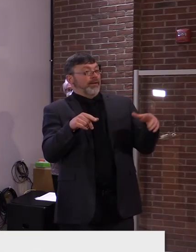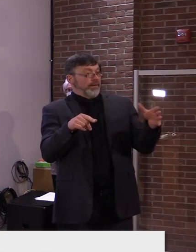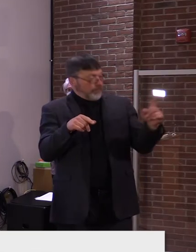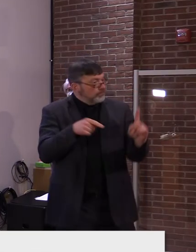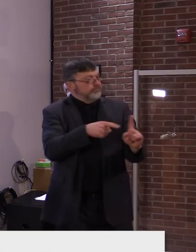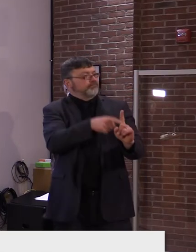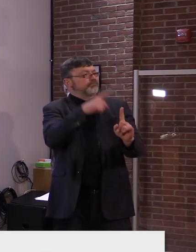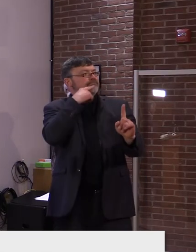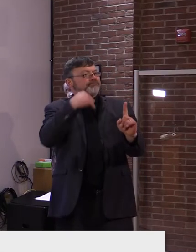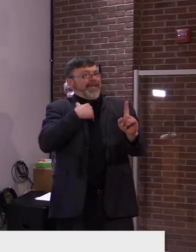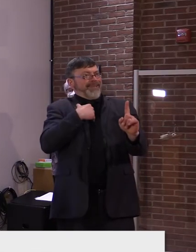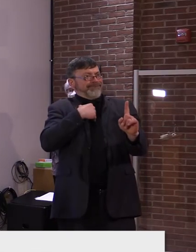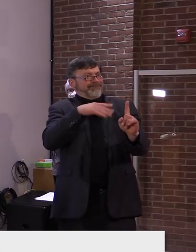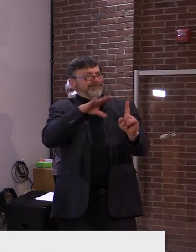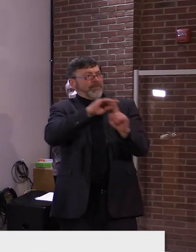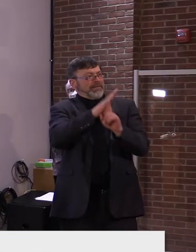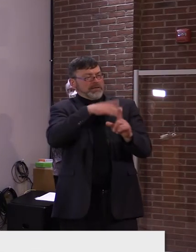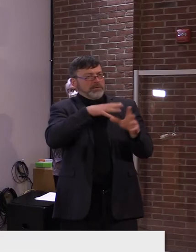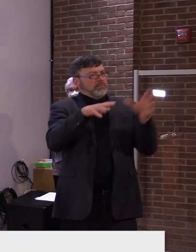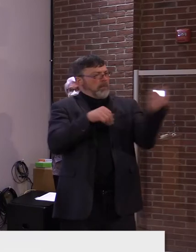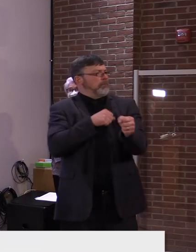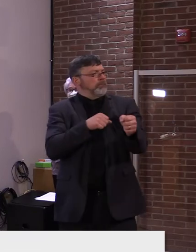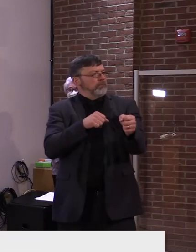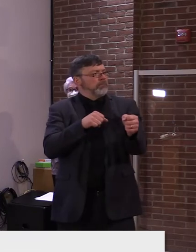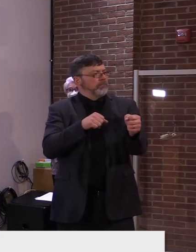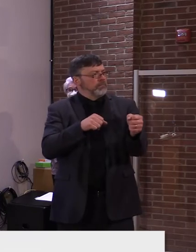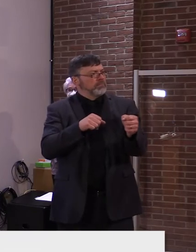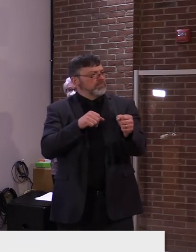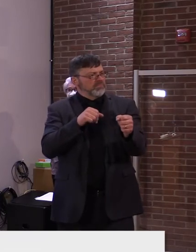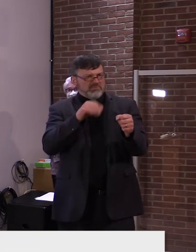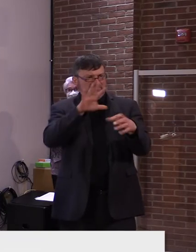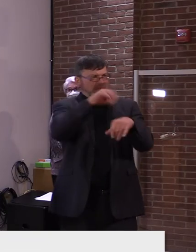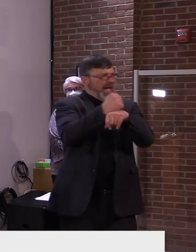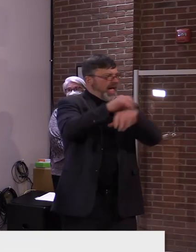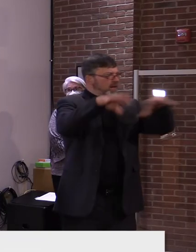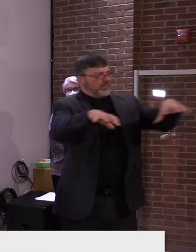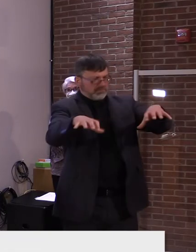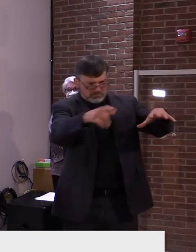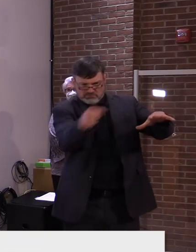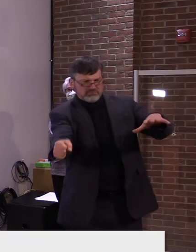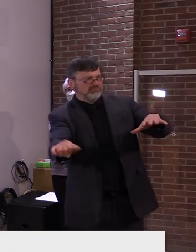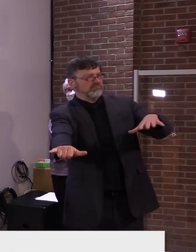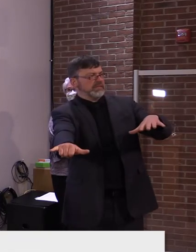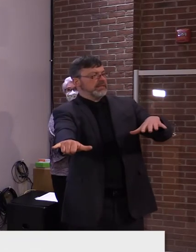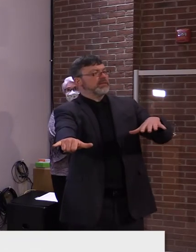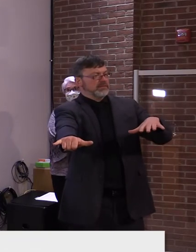the facility. Sometimes we do a full lockdown. Sometimes we do a modified lockdown. And